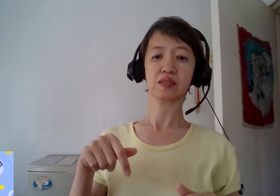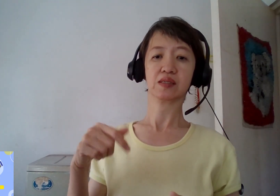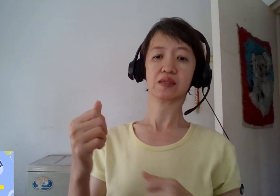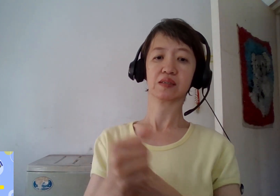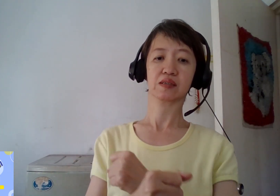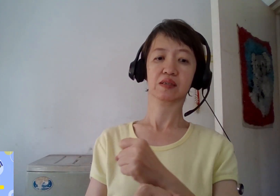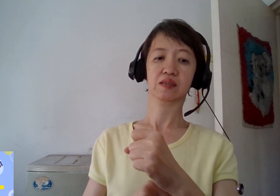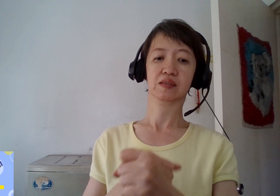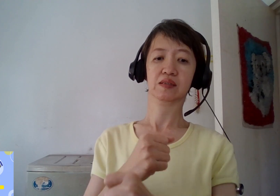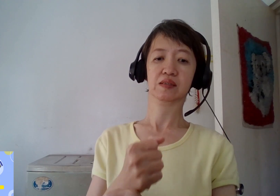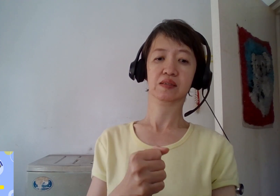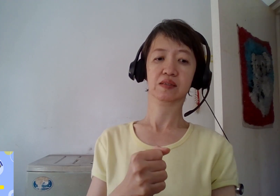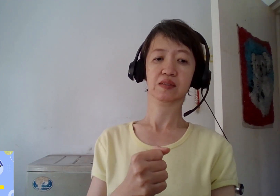this year.